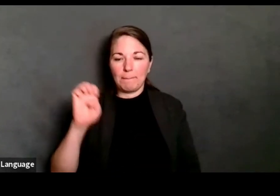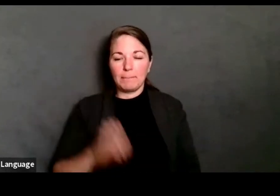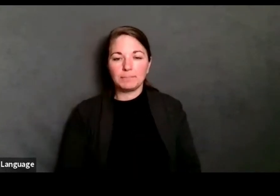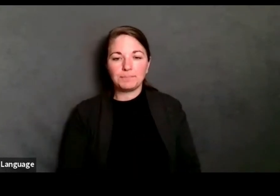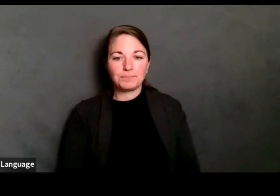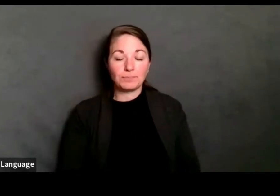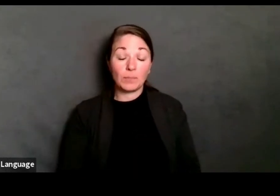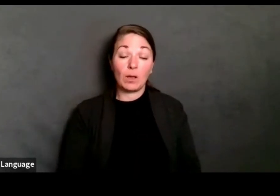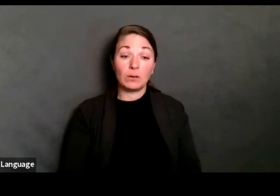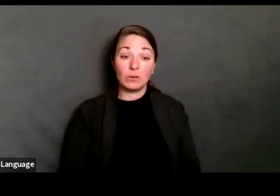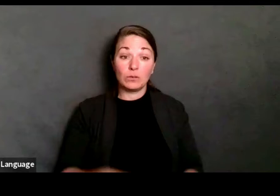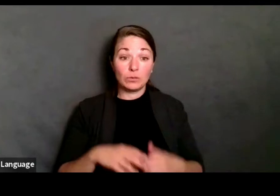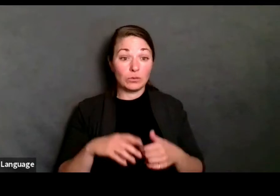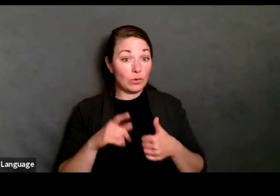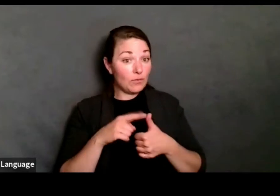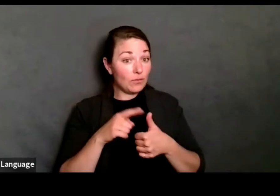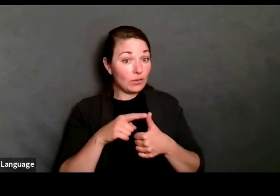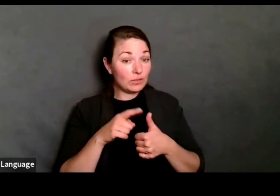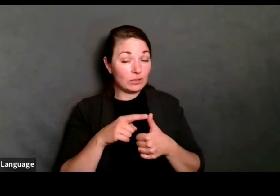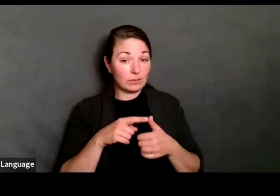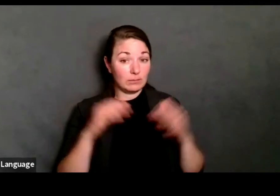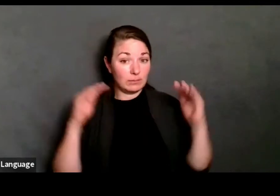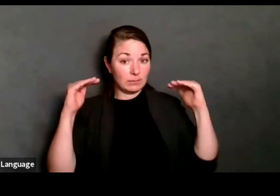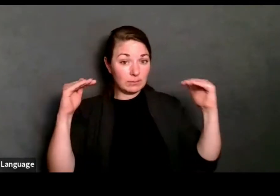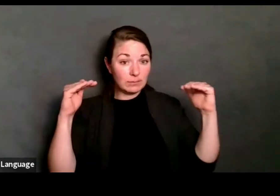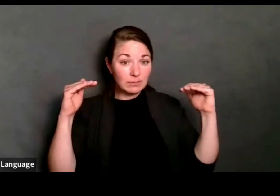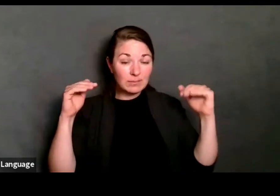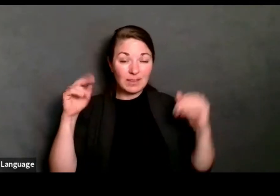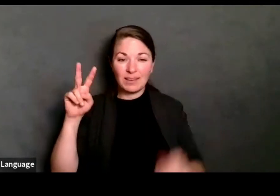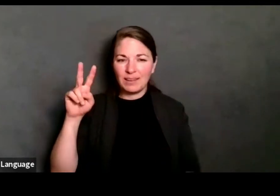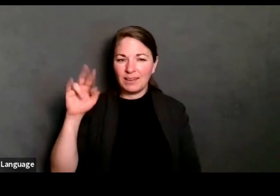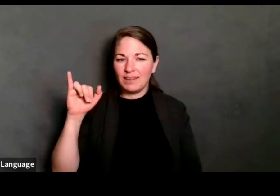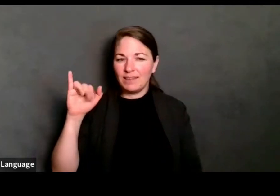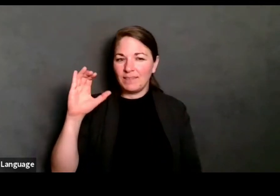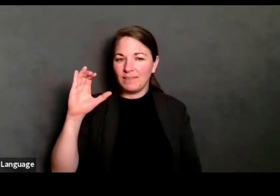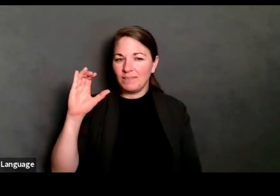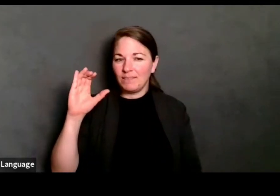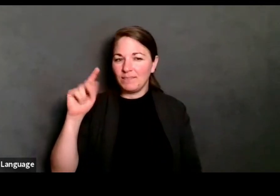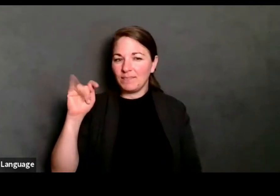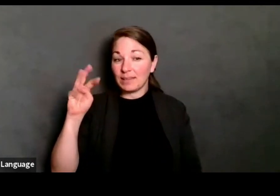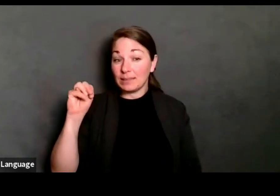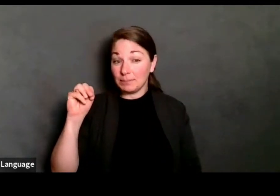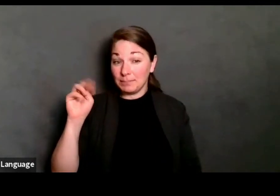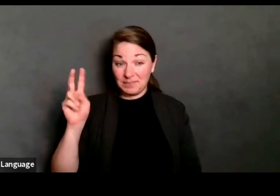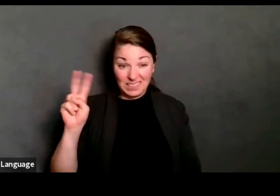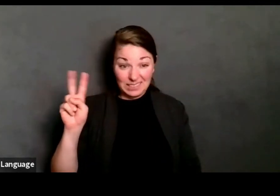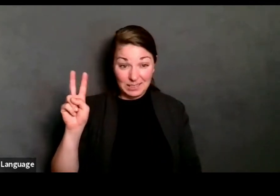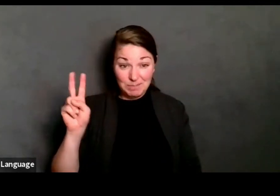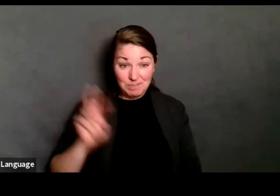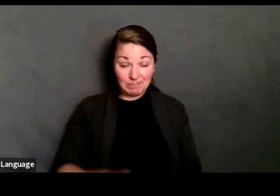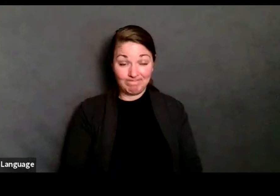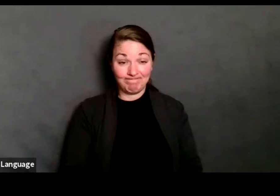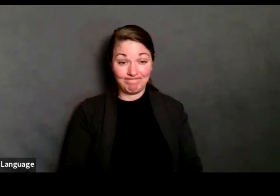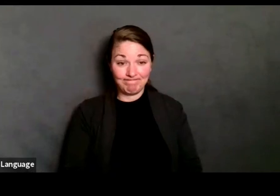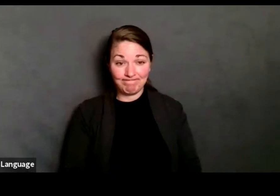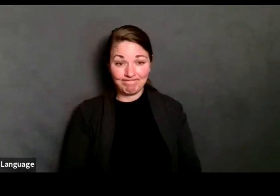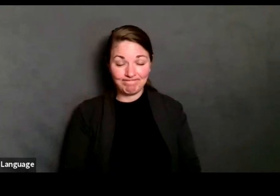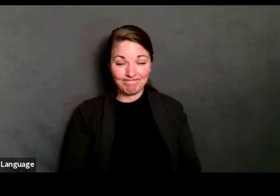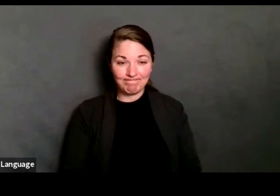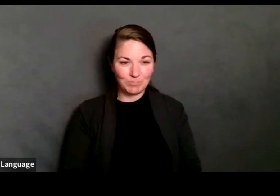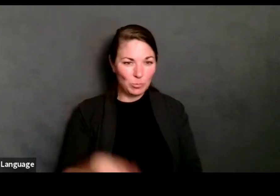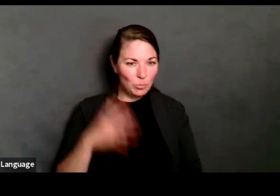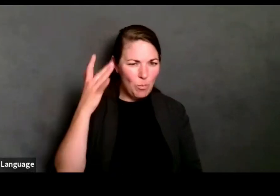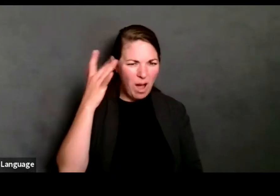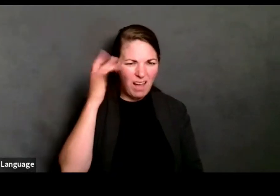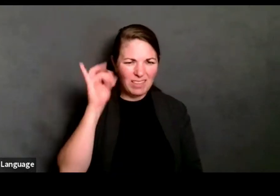might be challenging or harmful about referring to someone as a victim? Feel free to pause here for a minute and think of